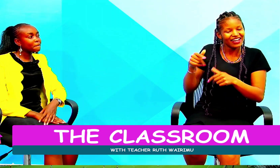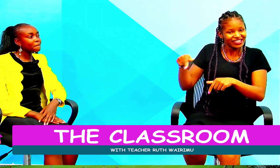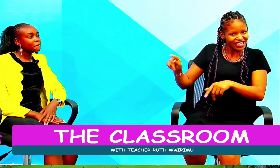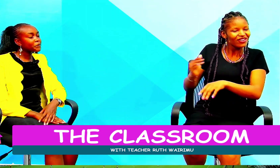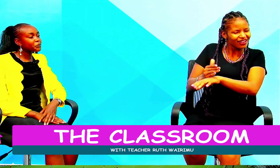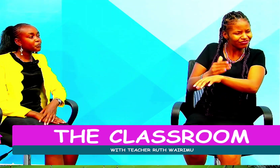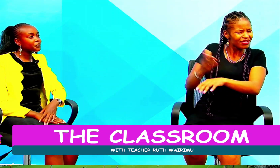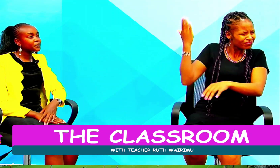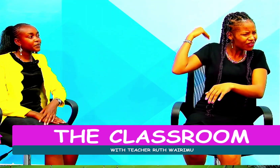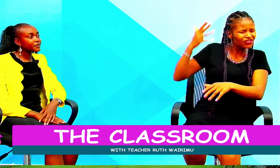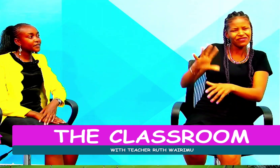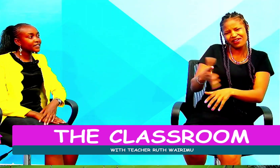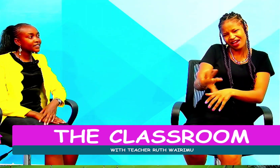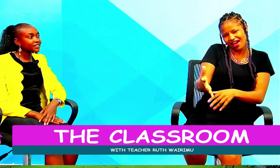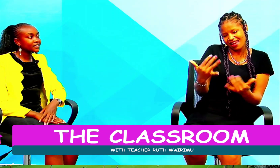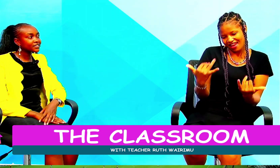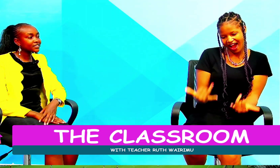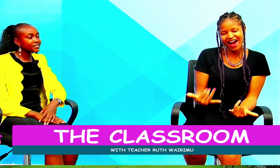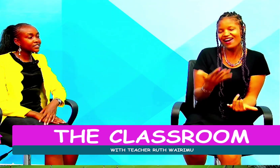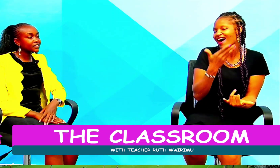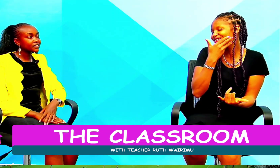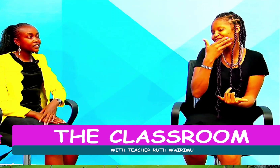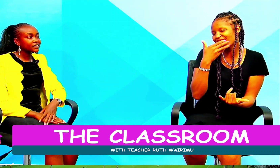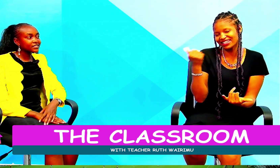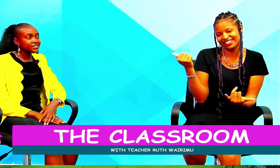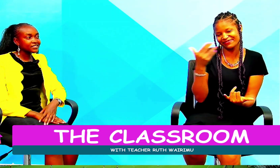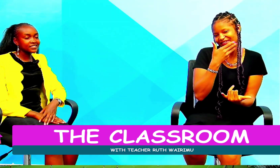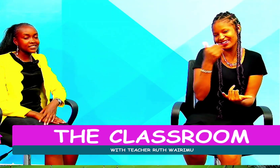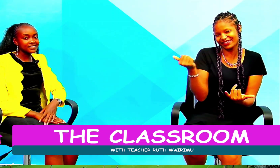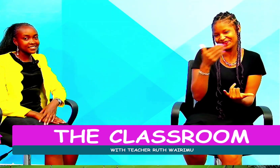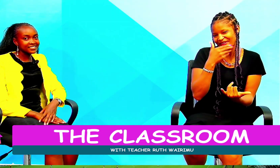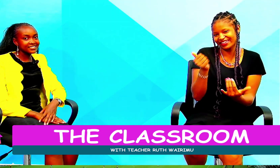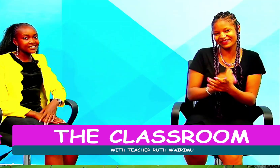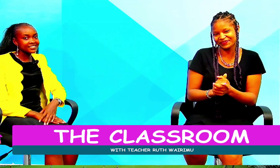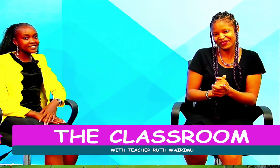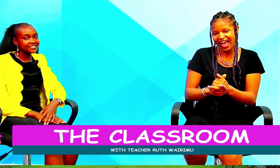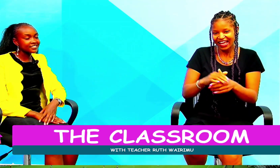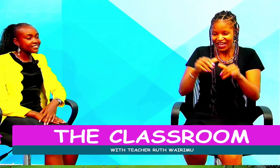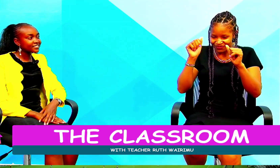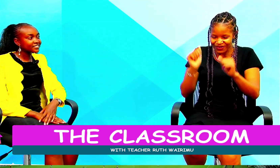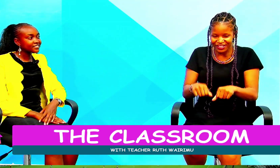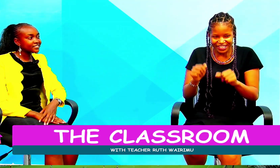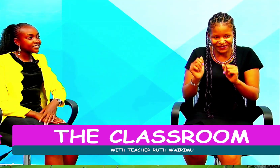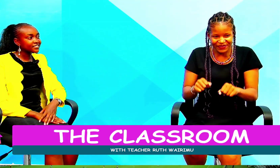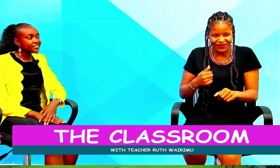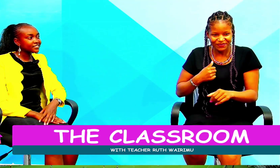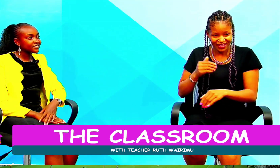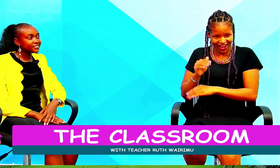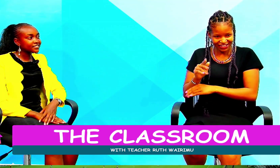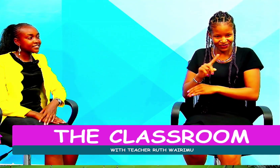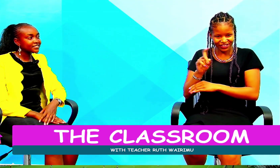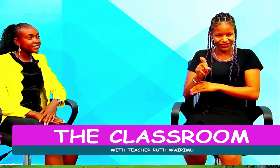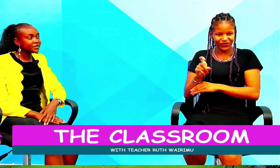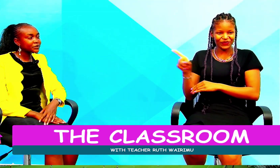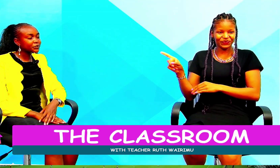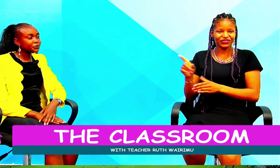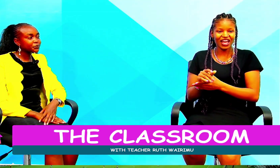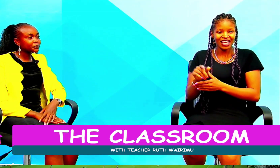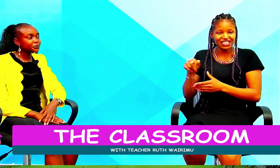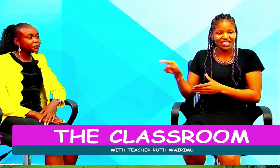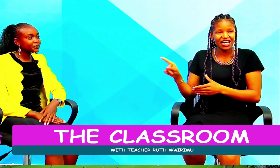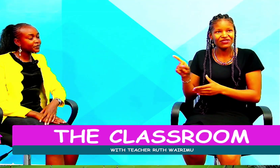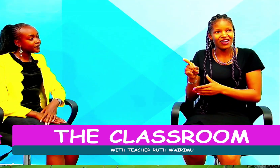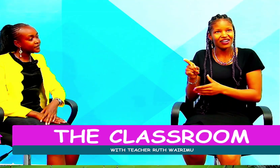me at first. There was a difficulty in communication, but right now she is a better communicator, and she understands sign